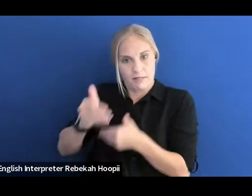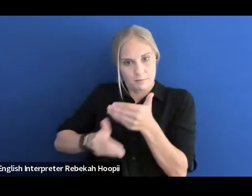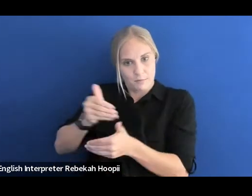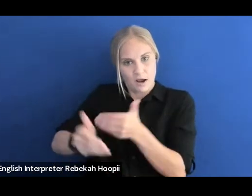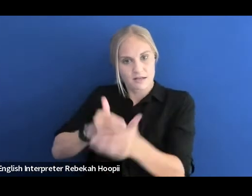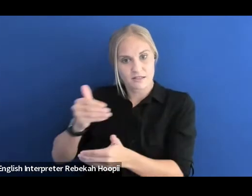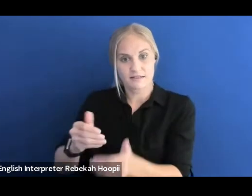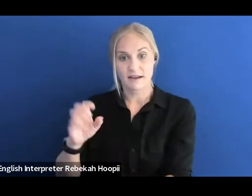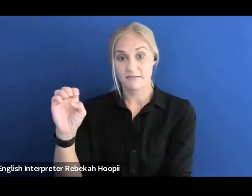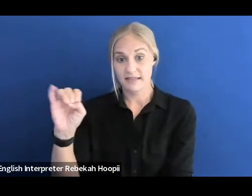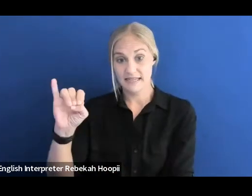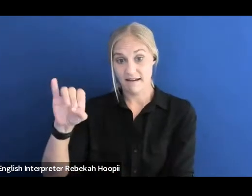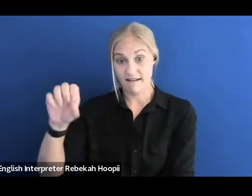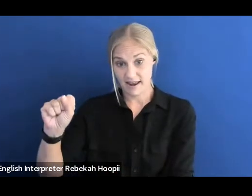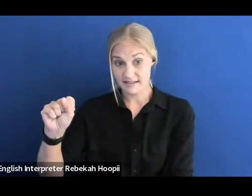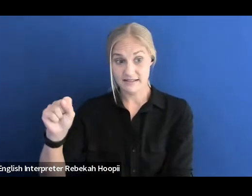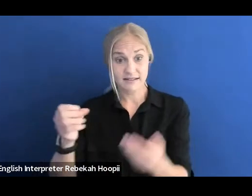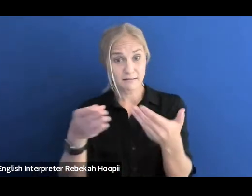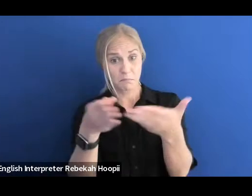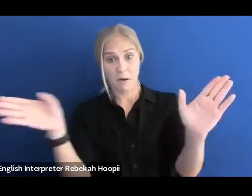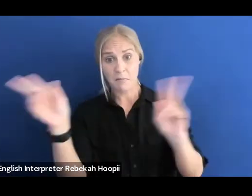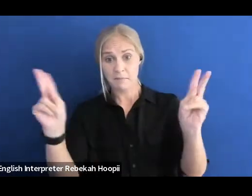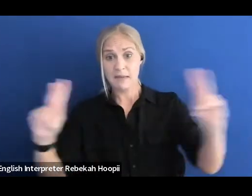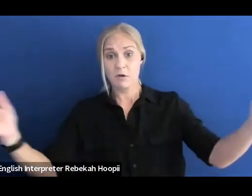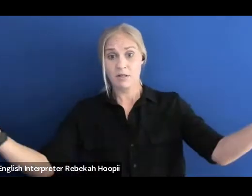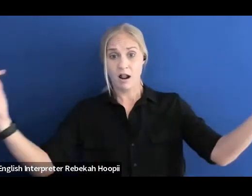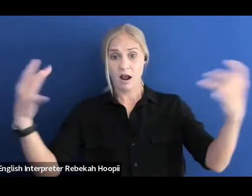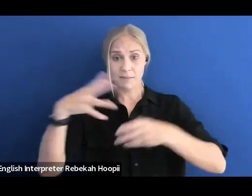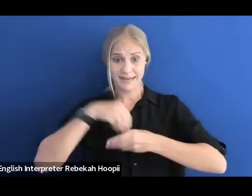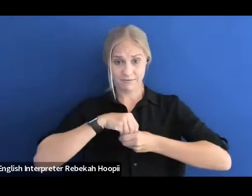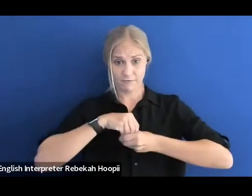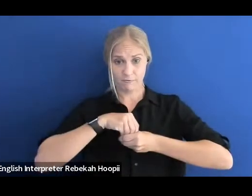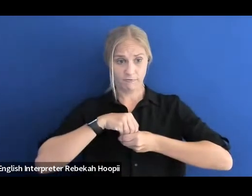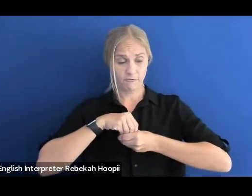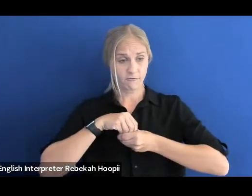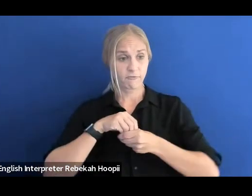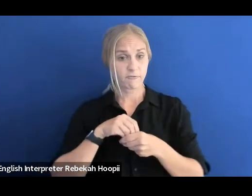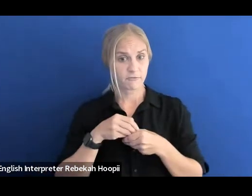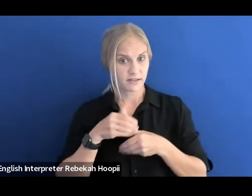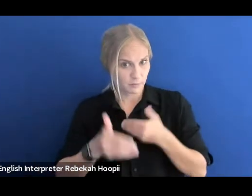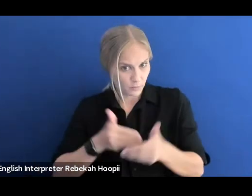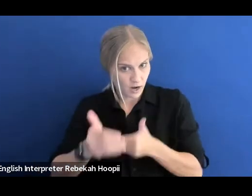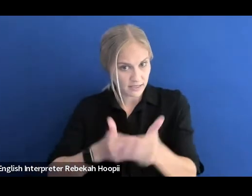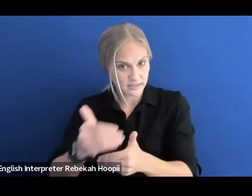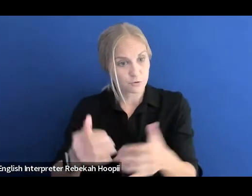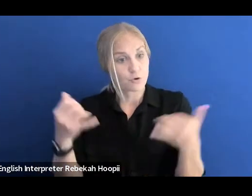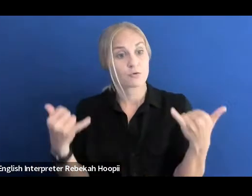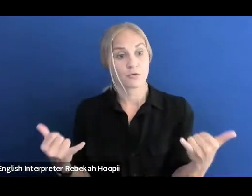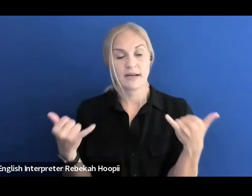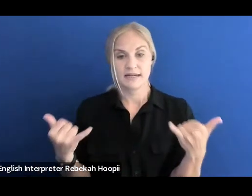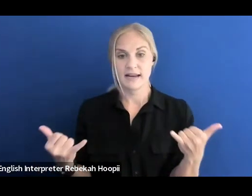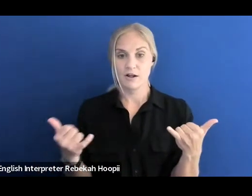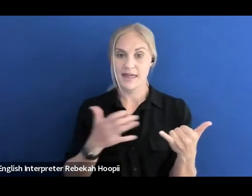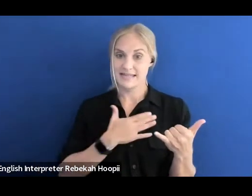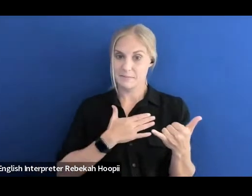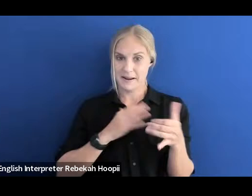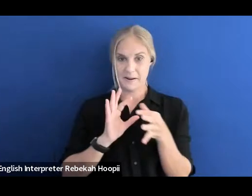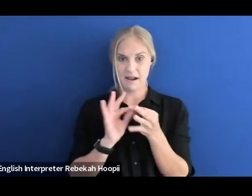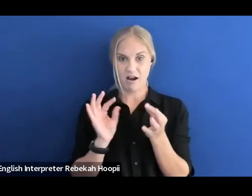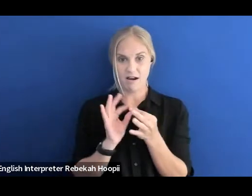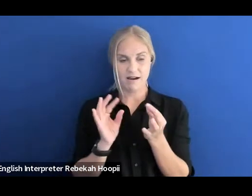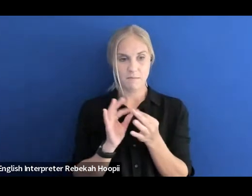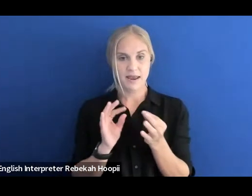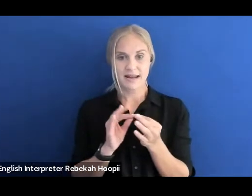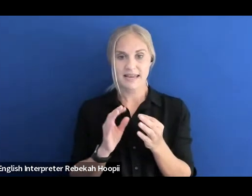know, EIS is the public being involved. So right now, this is my comment, is just